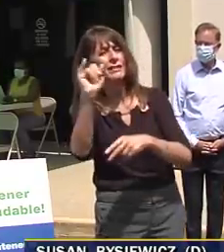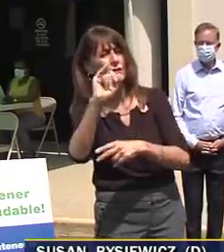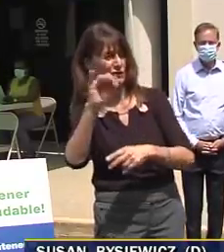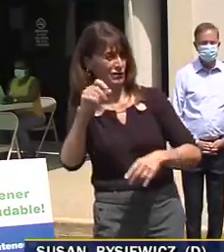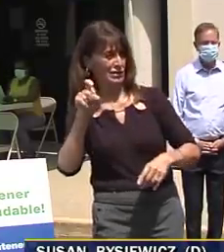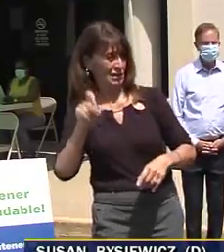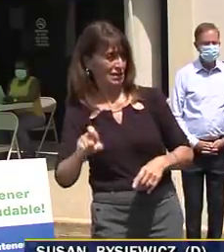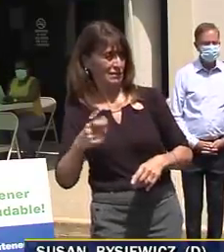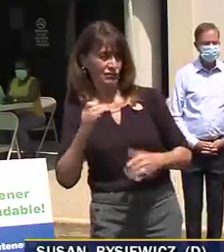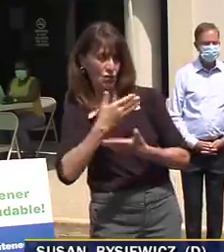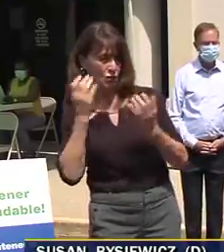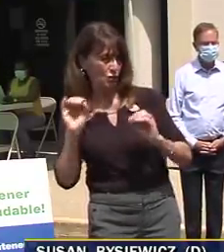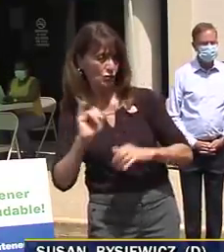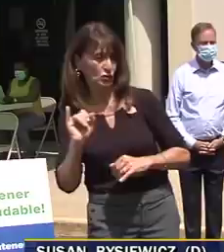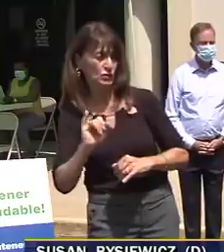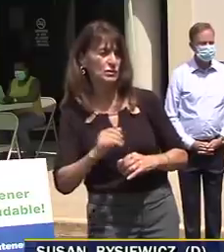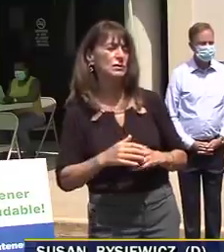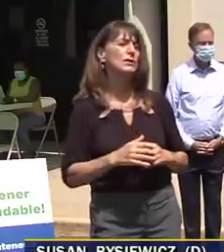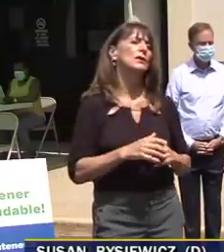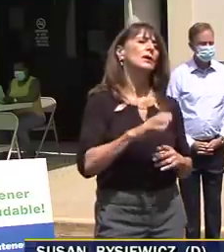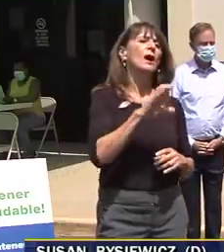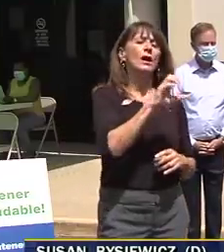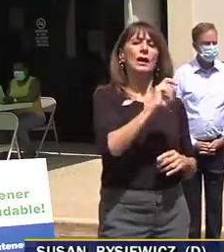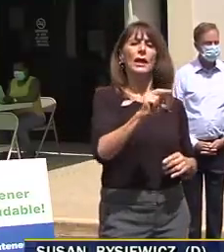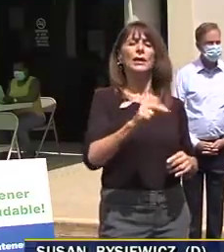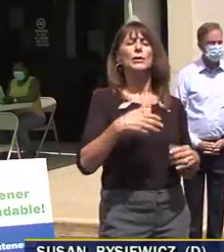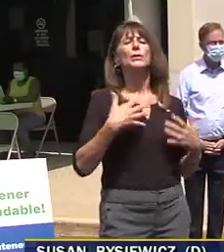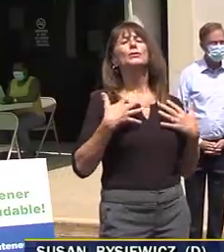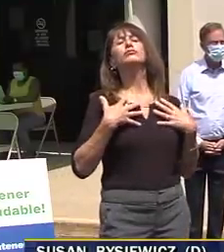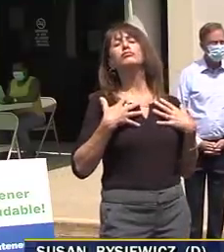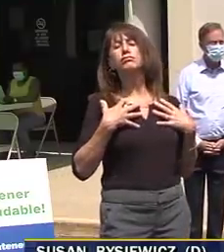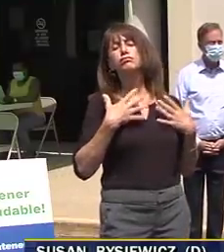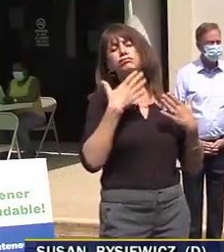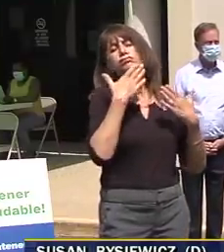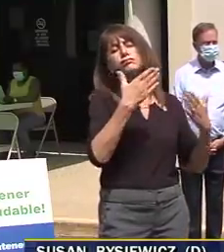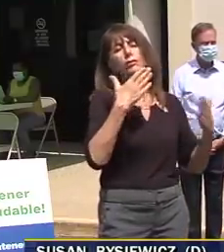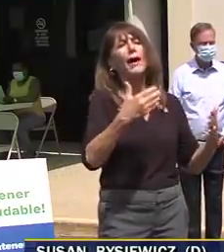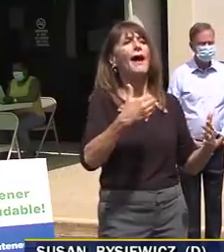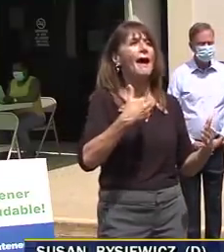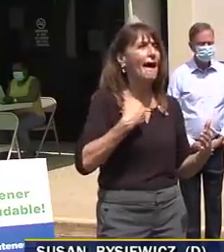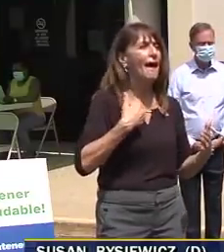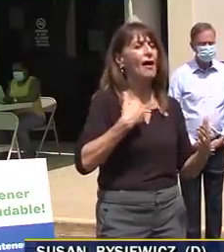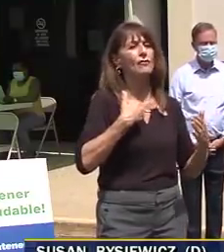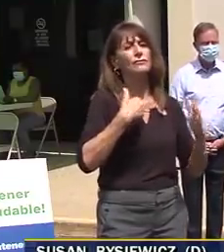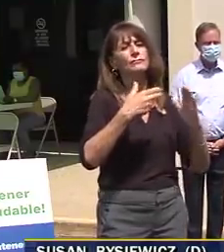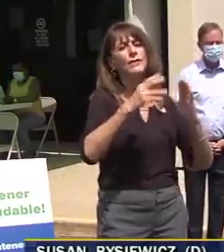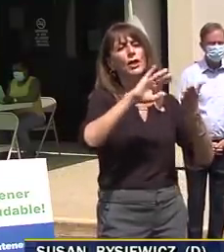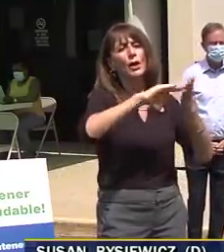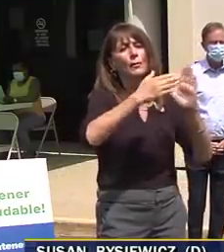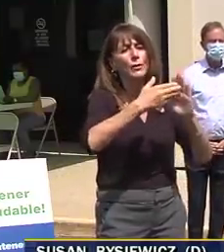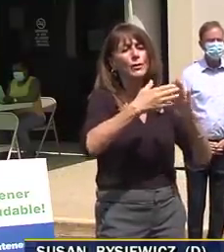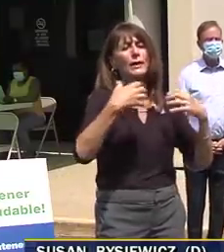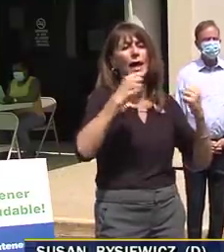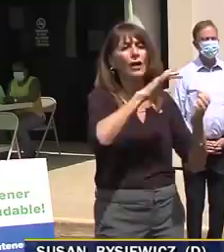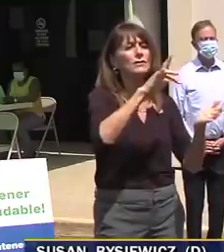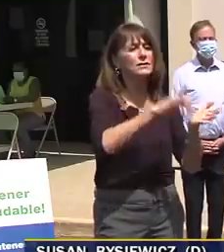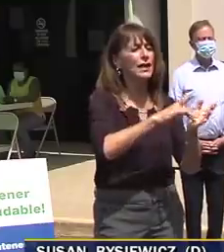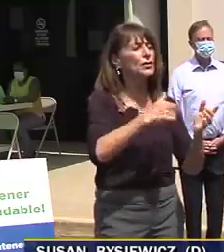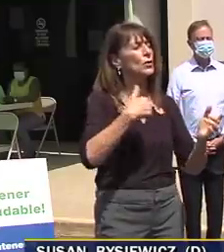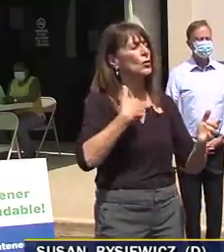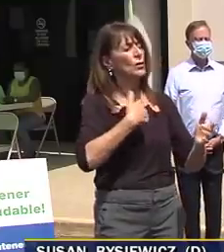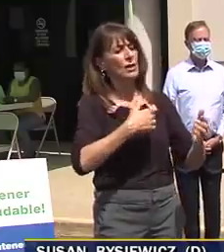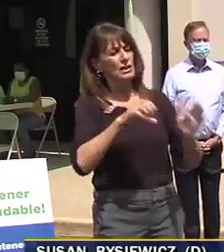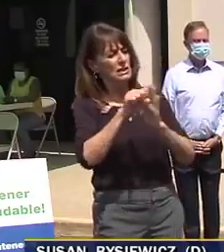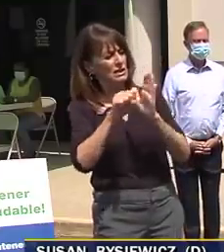it. In Connecticut, we're so grateful to have the community health centers. They are trusted partners